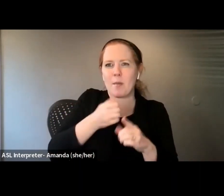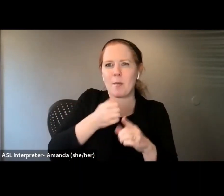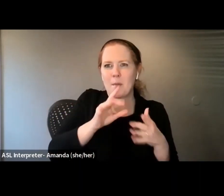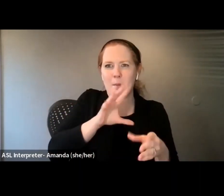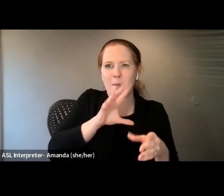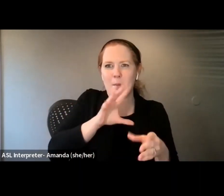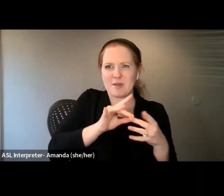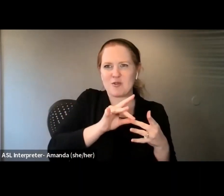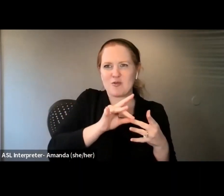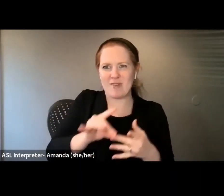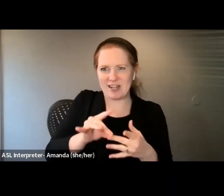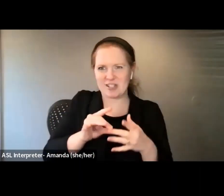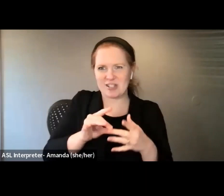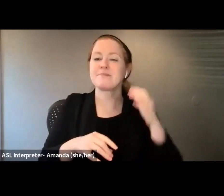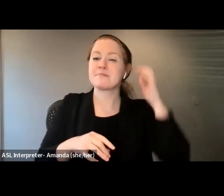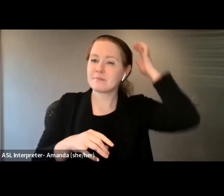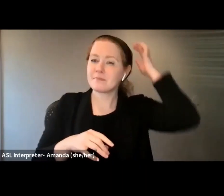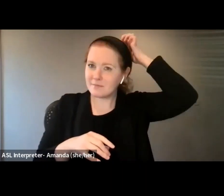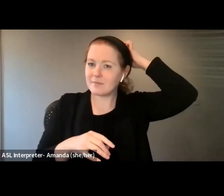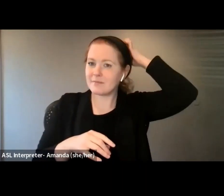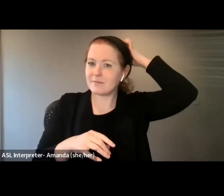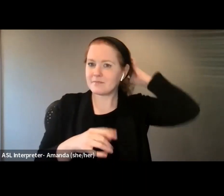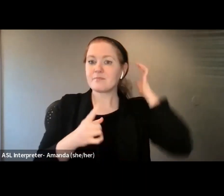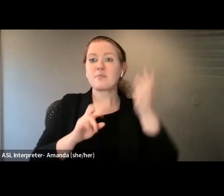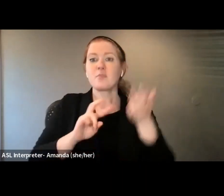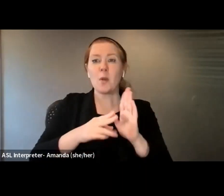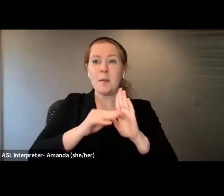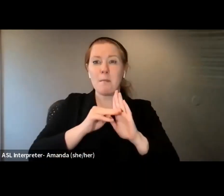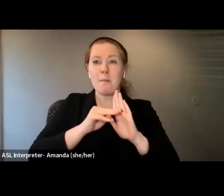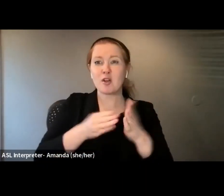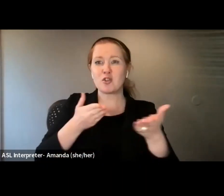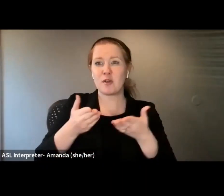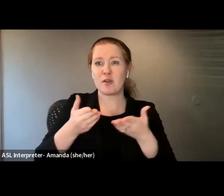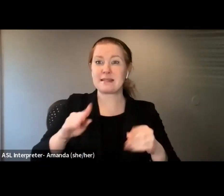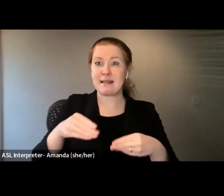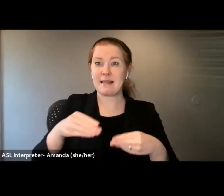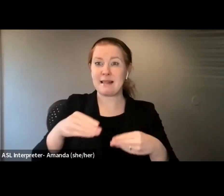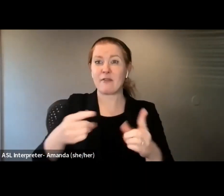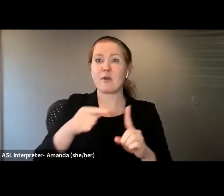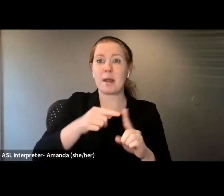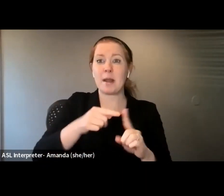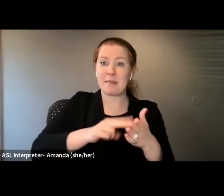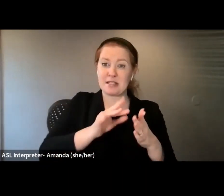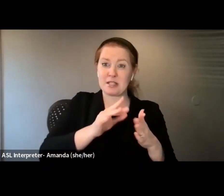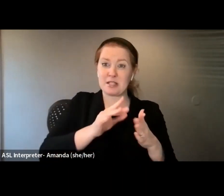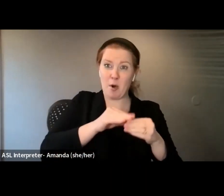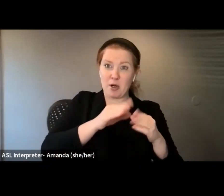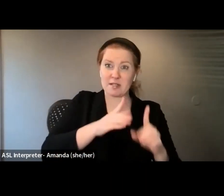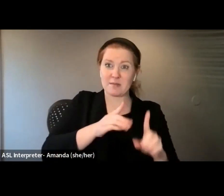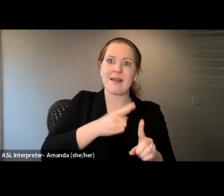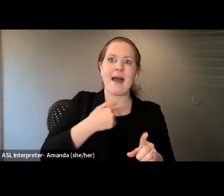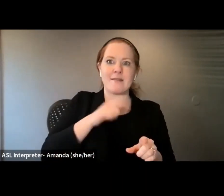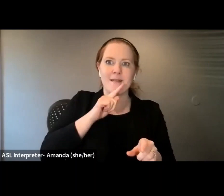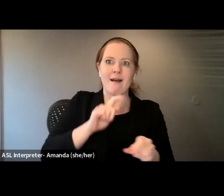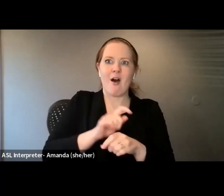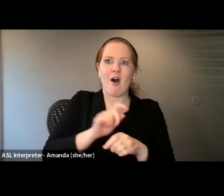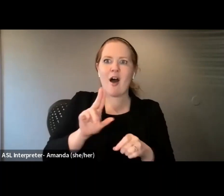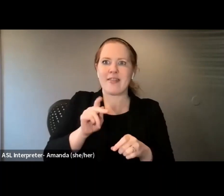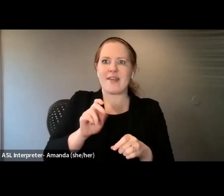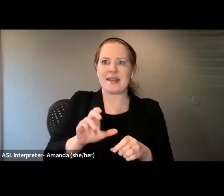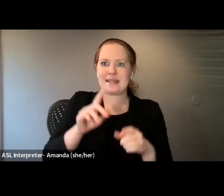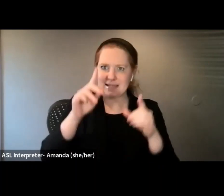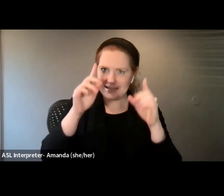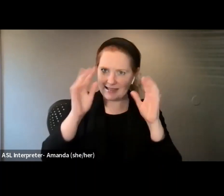that, we mean a model of service delivery in which participants have authentic decision-making authority